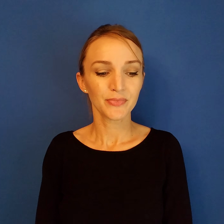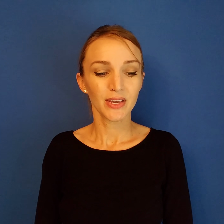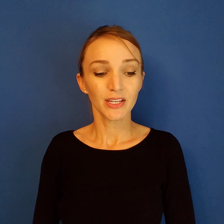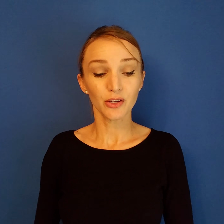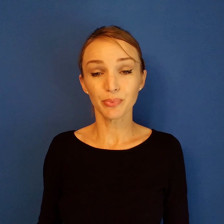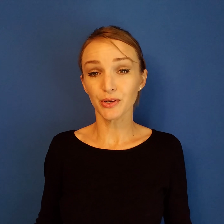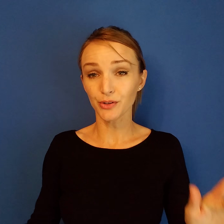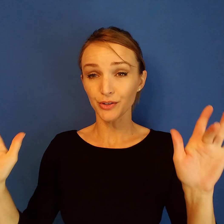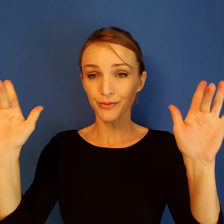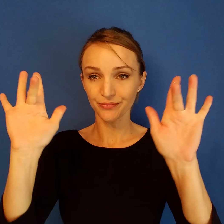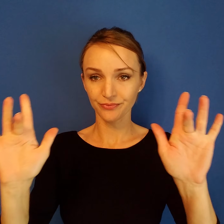Computer.